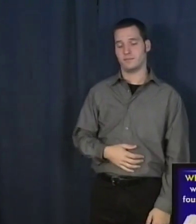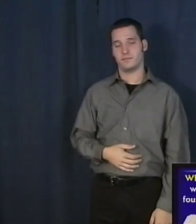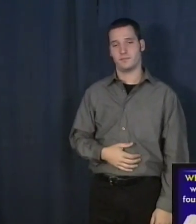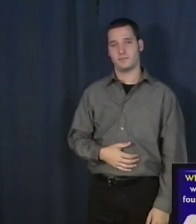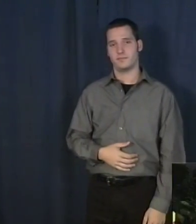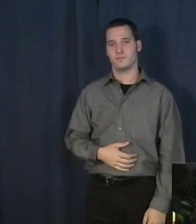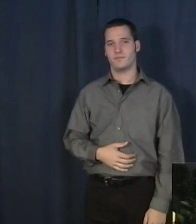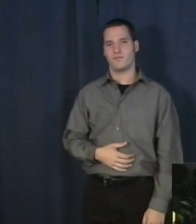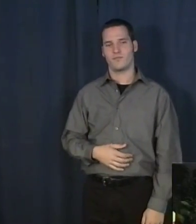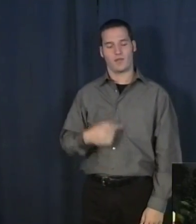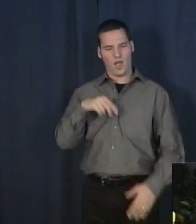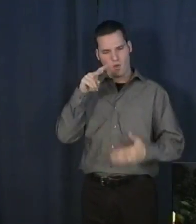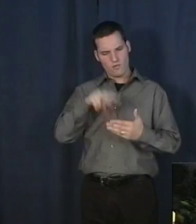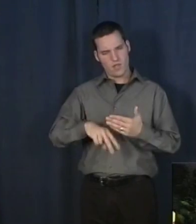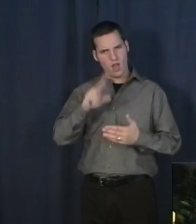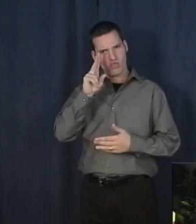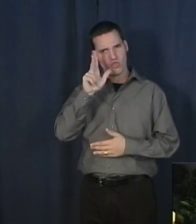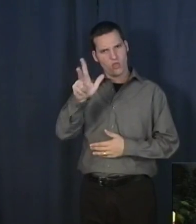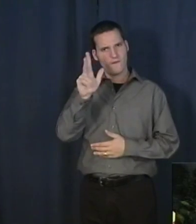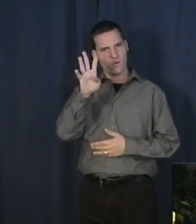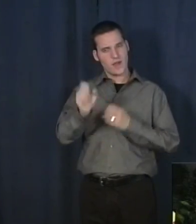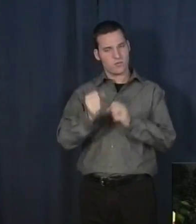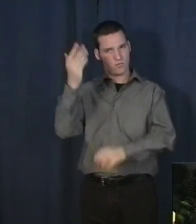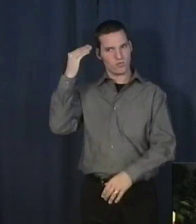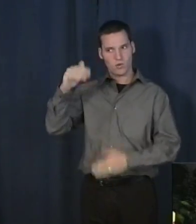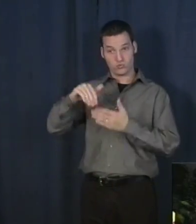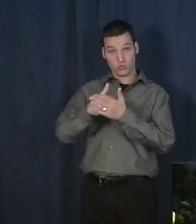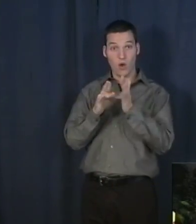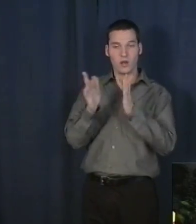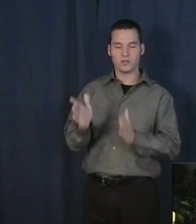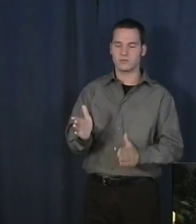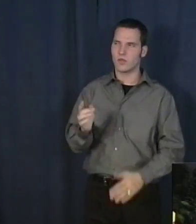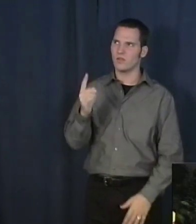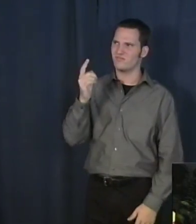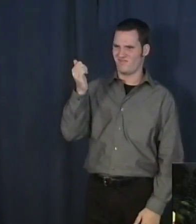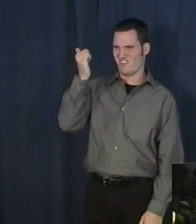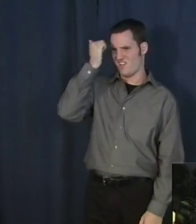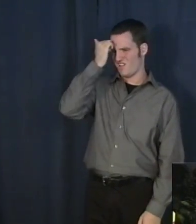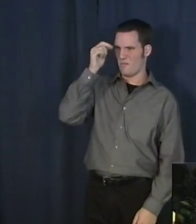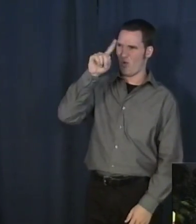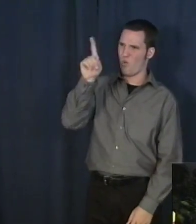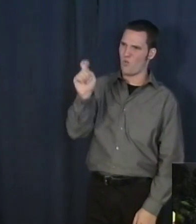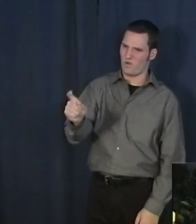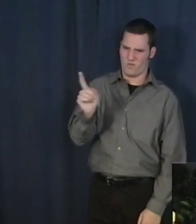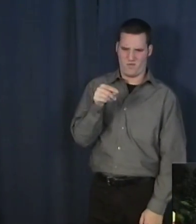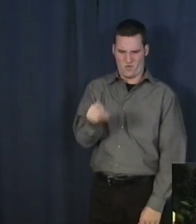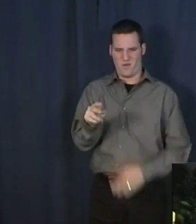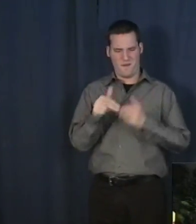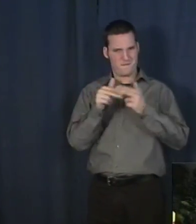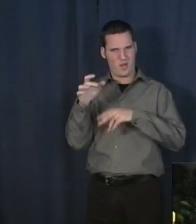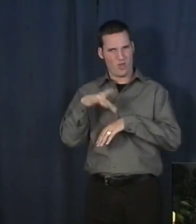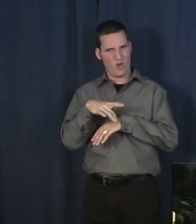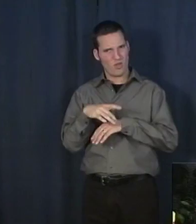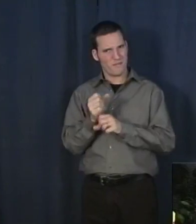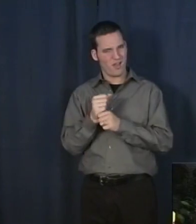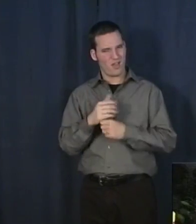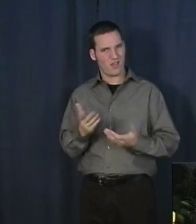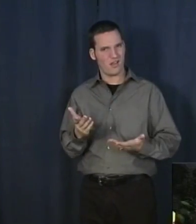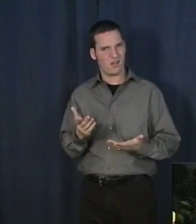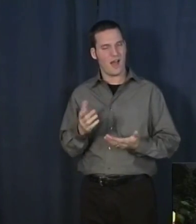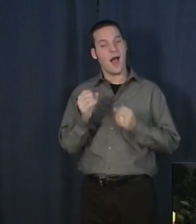earth? Man, I read that 34 years ago as a brand new Christian, and I thought, what a dumb question. Where were you when I built the